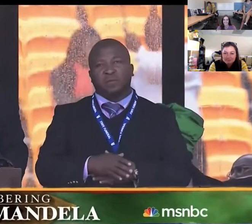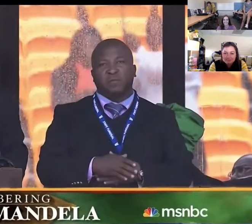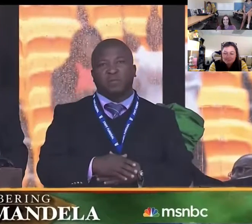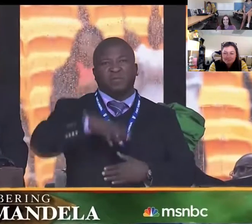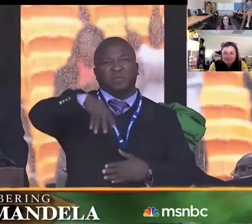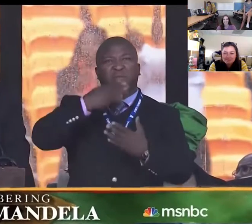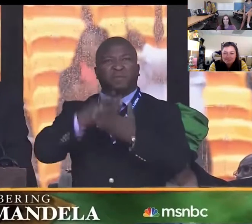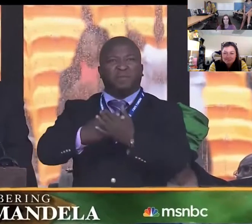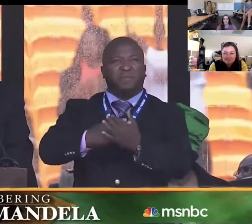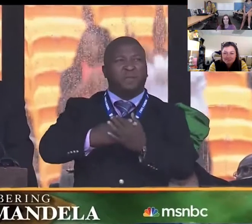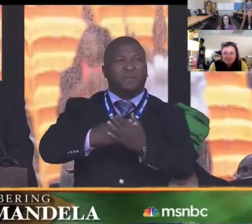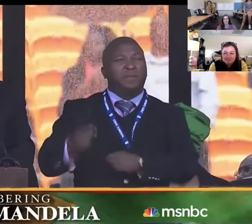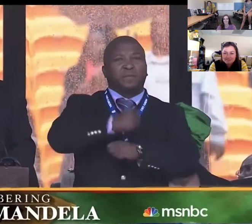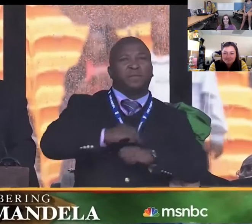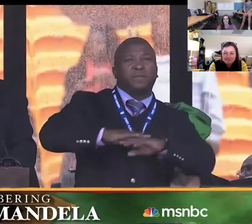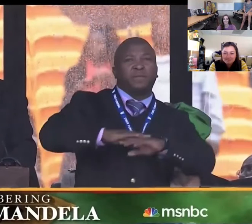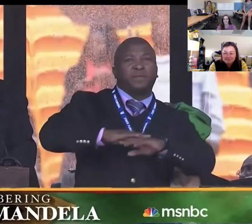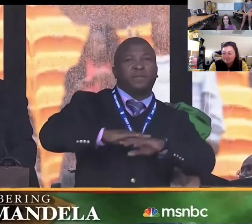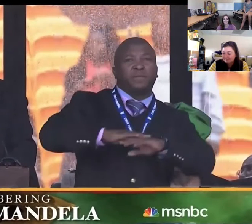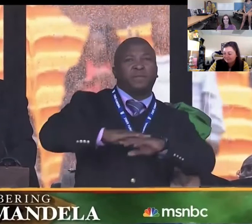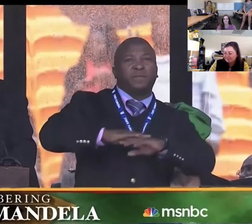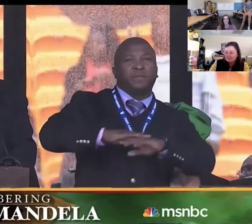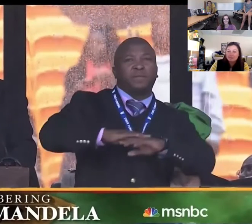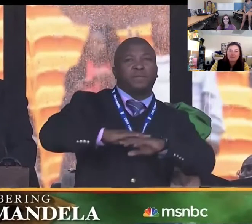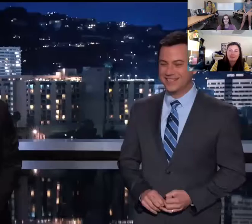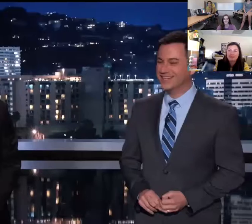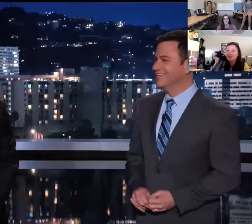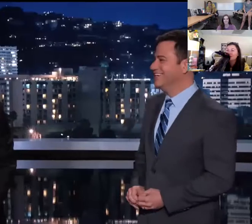to prove this is good. I'm sorry.